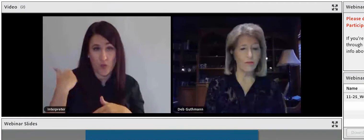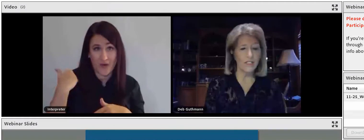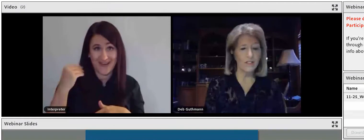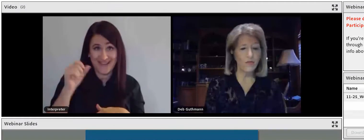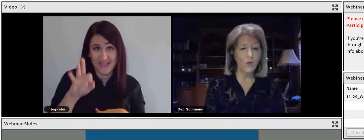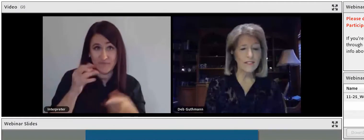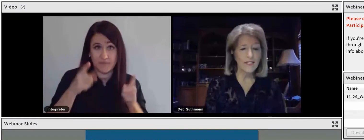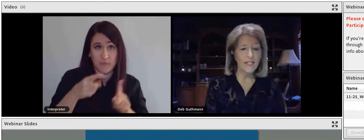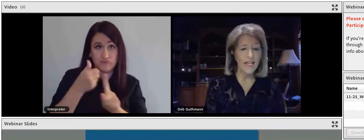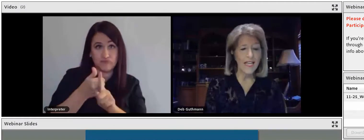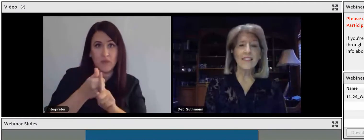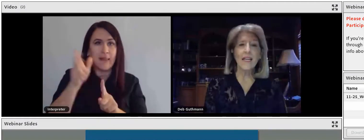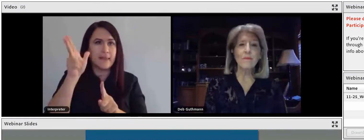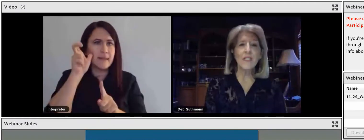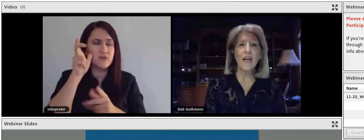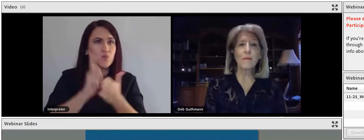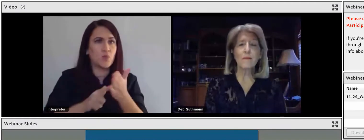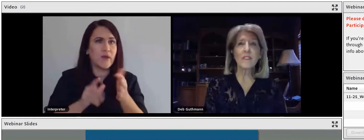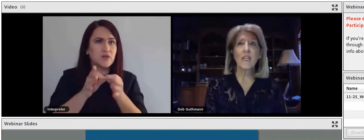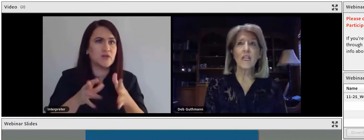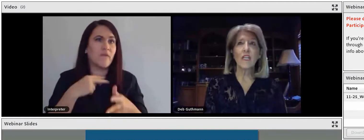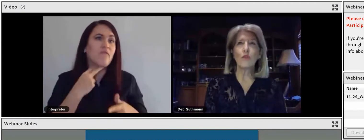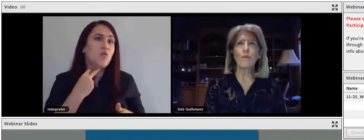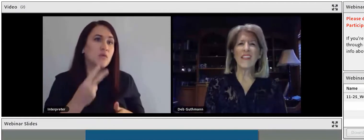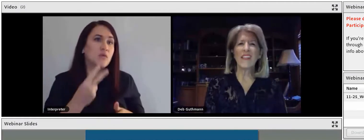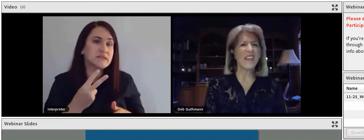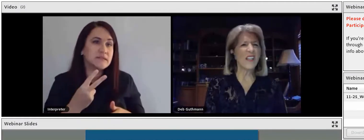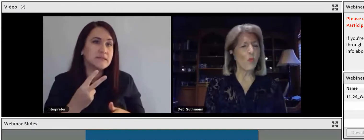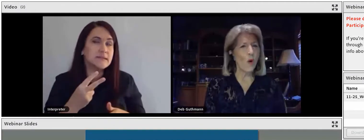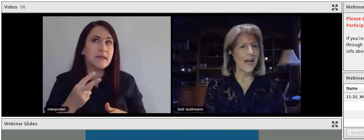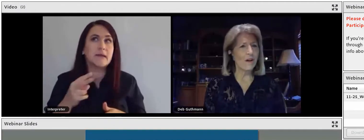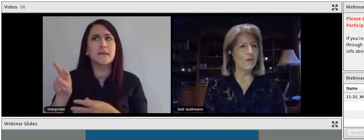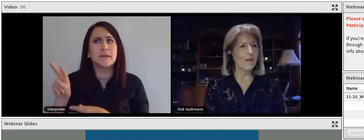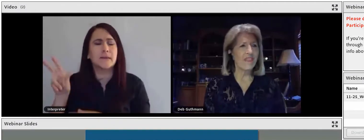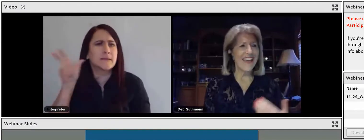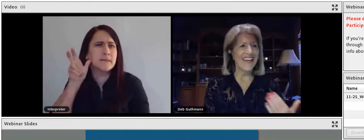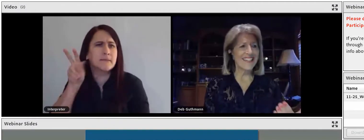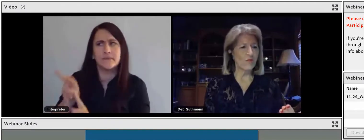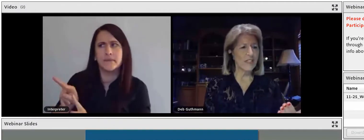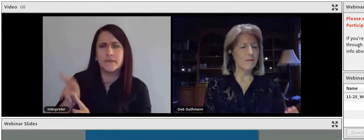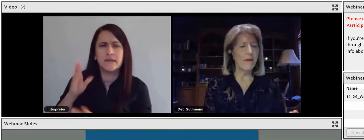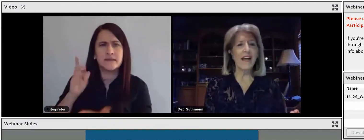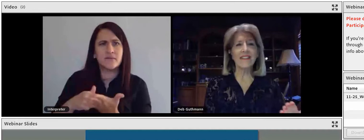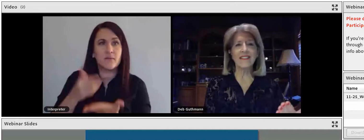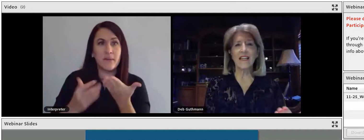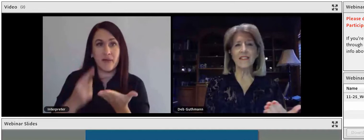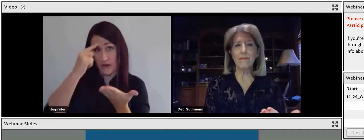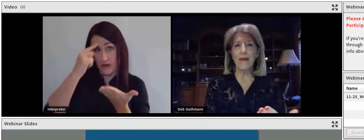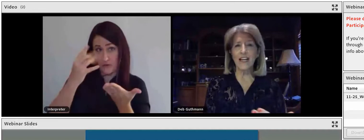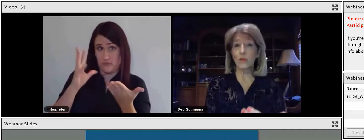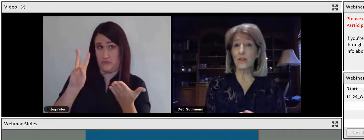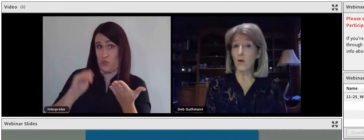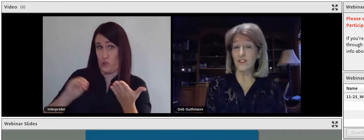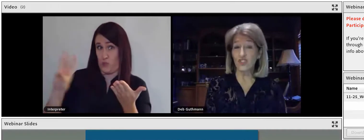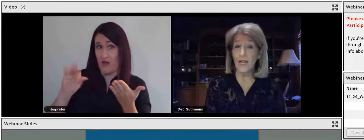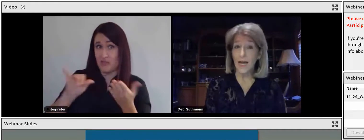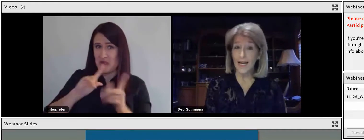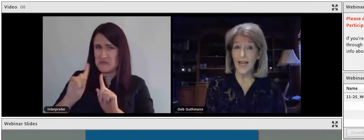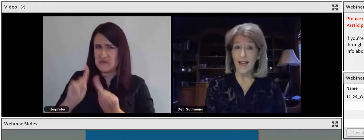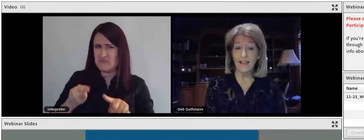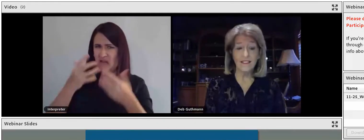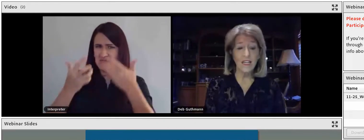to what the interpreter is voicing, sometimes you may think, wow, that response doesn't